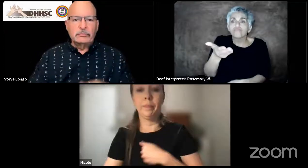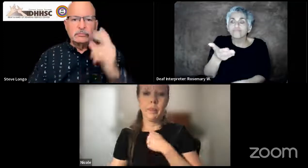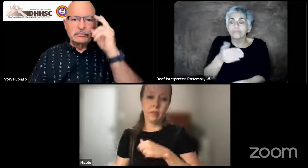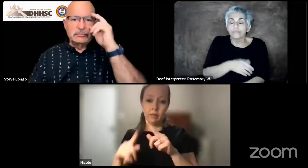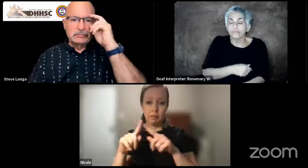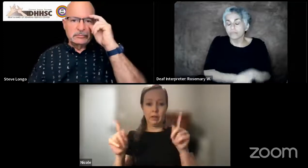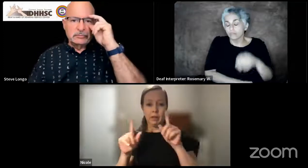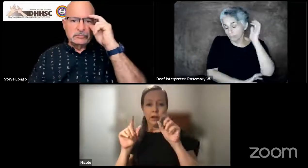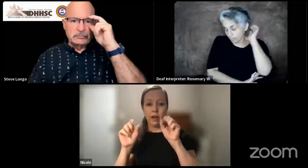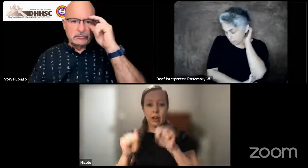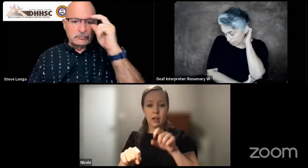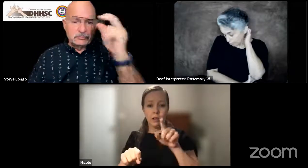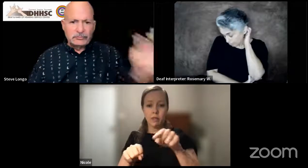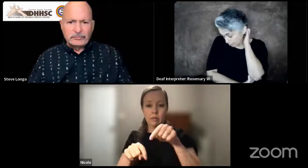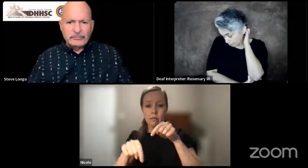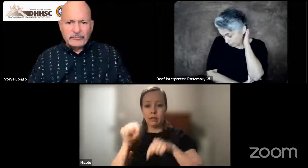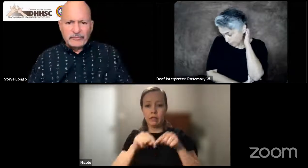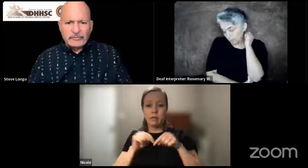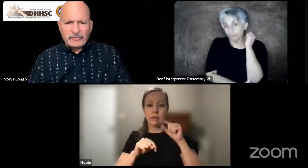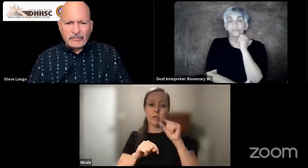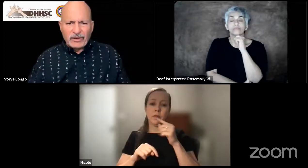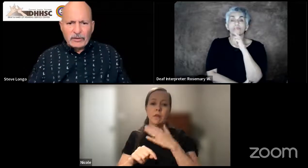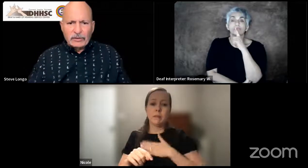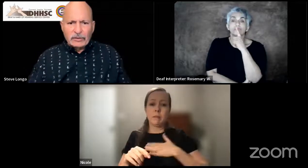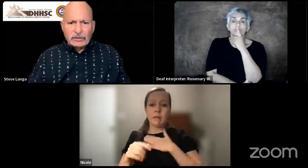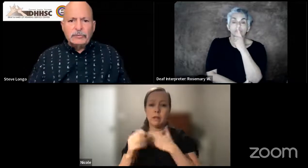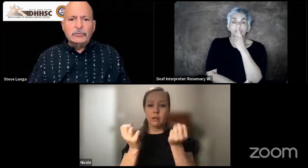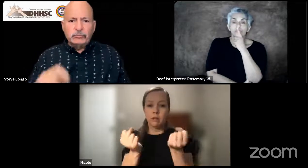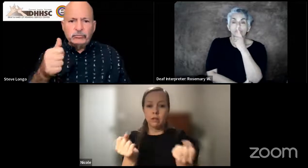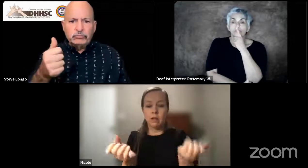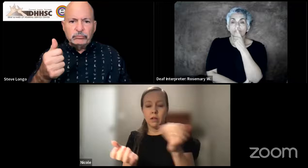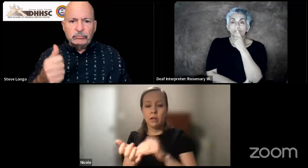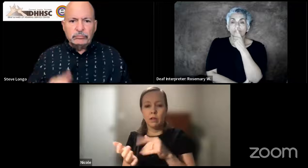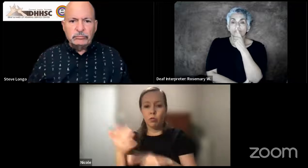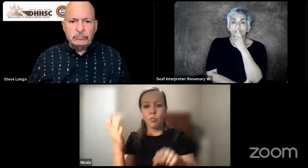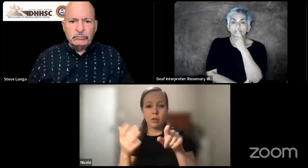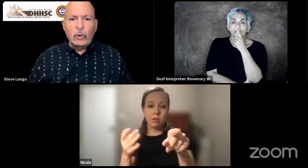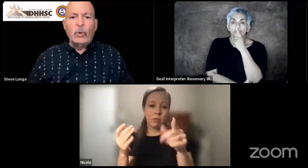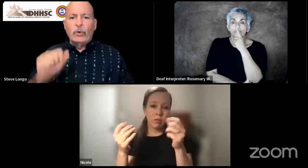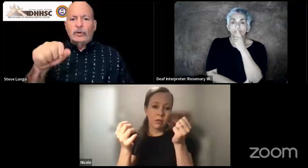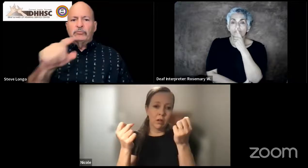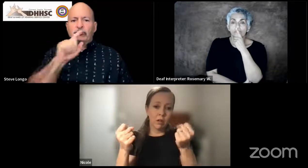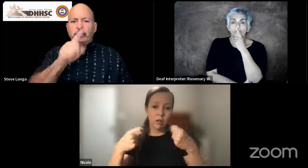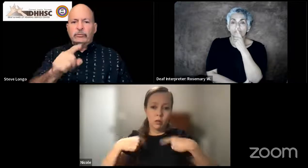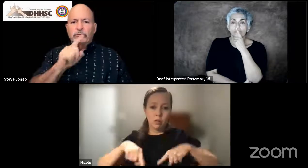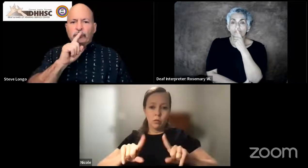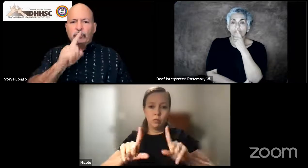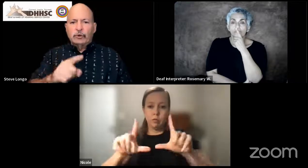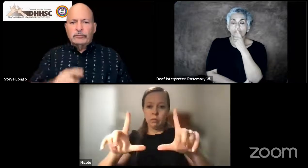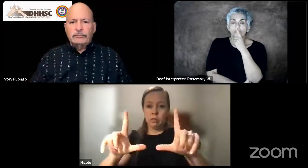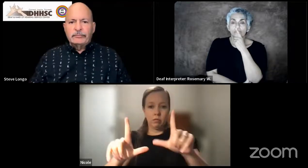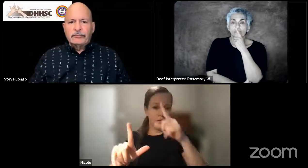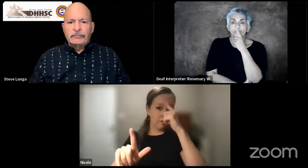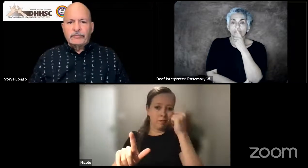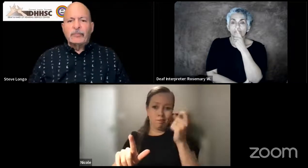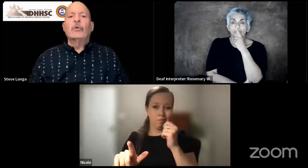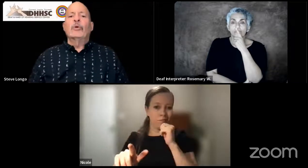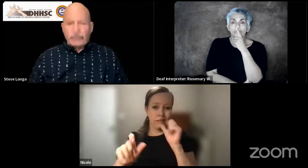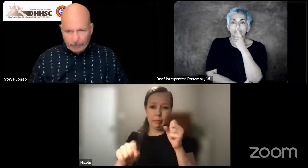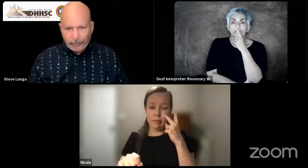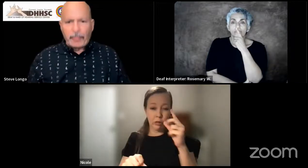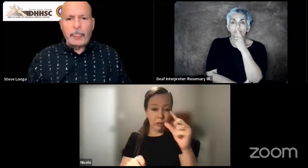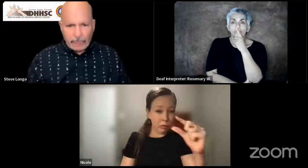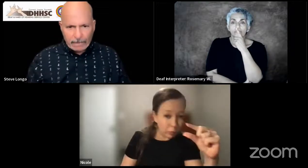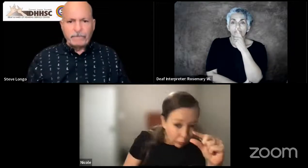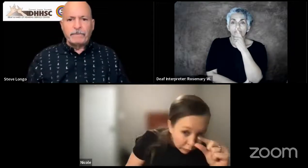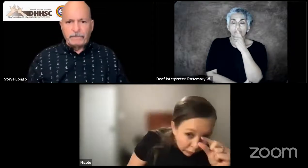category, but it looks like Nicole has a comment. Yes, I wanted to back up a little bit, please. If you could sign again what you were signing while the screen